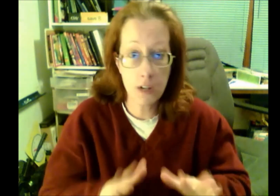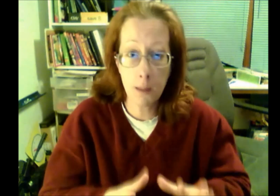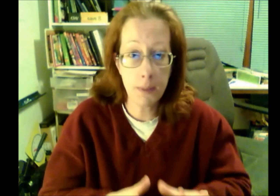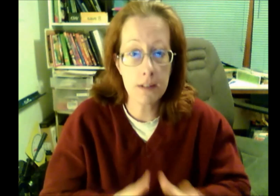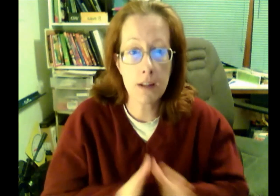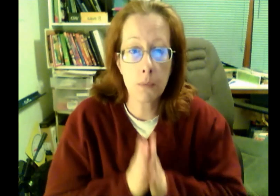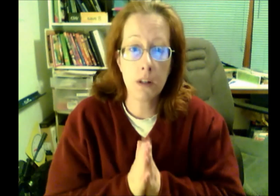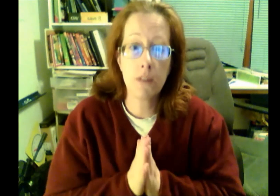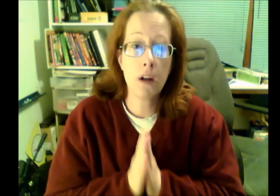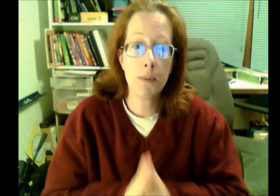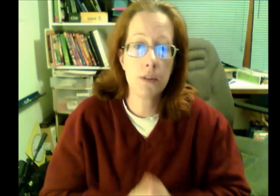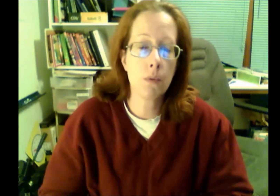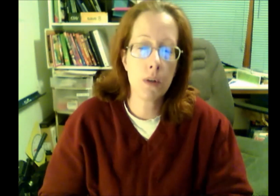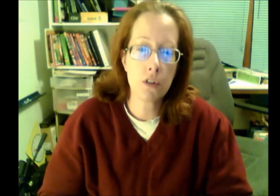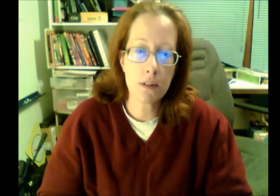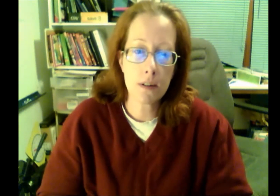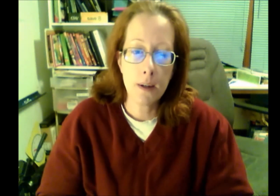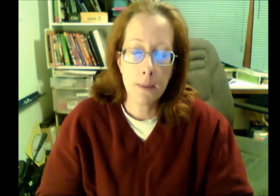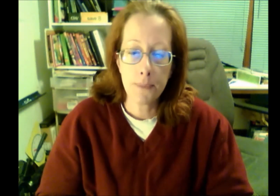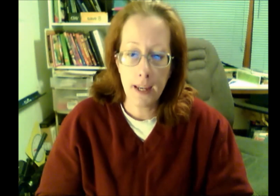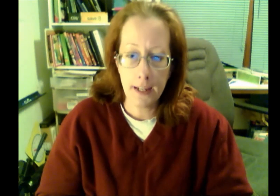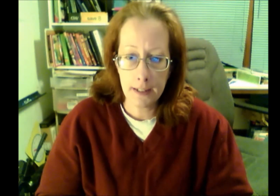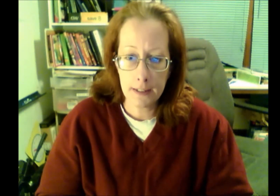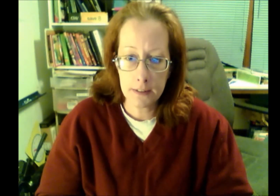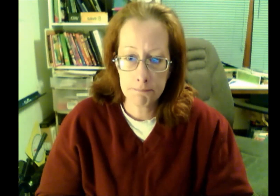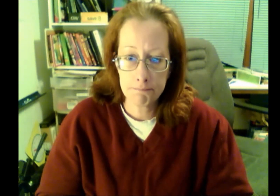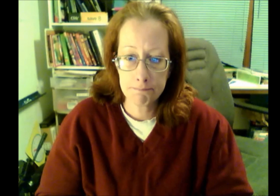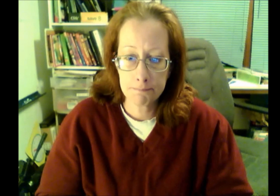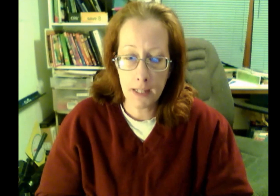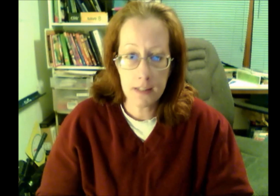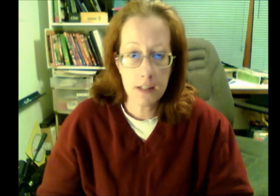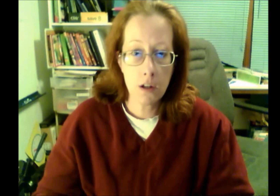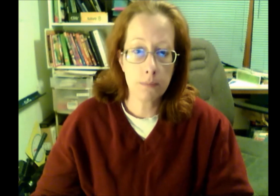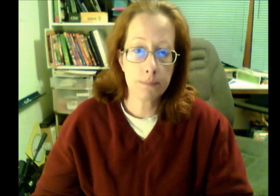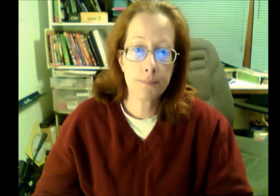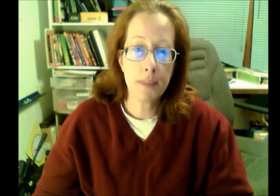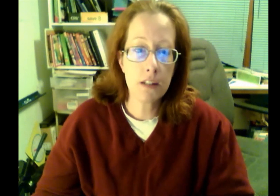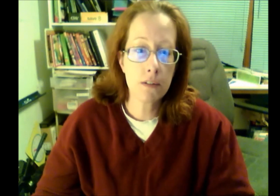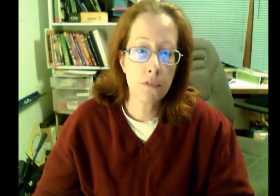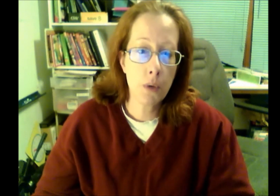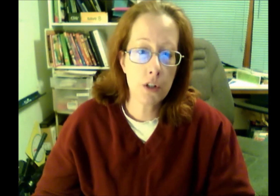comments. I would love comments or questions. And I guess that's all. Thanks for watching.